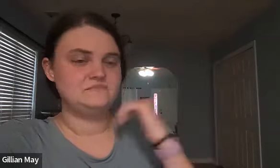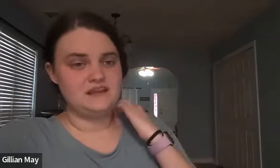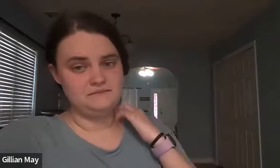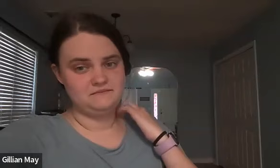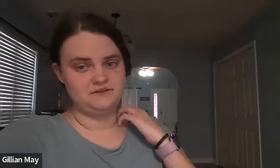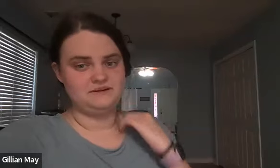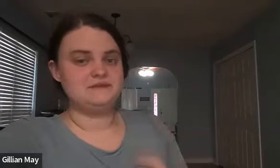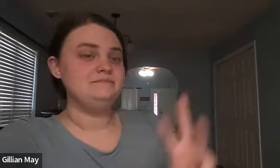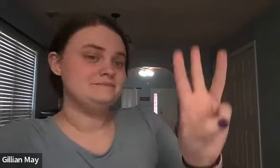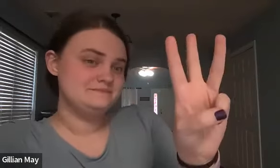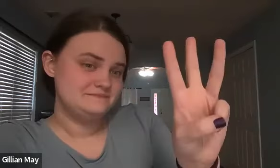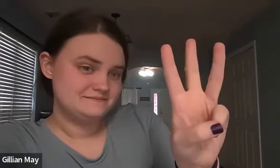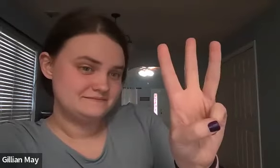Okay, I'm gonna do it again.